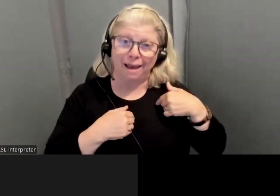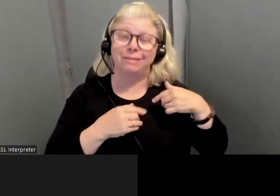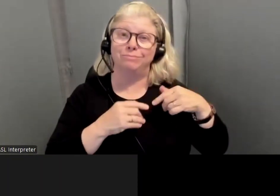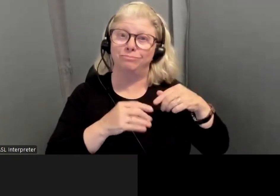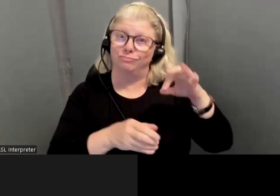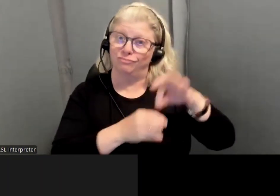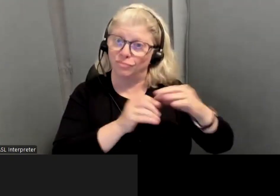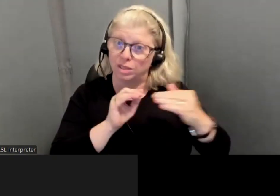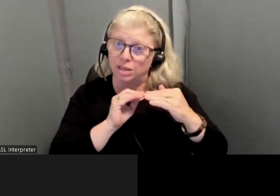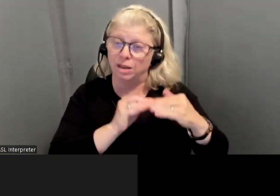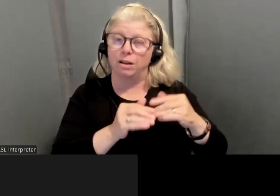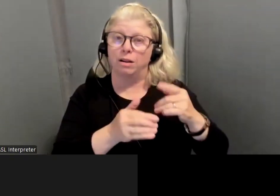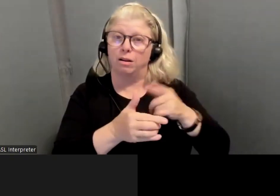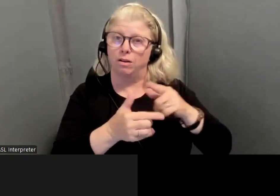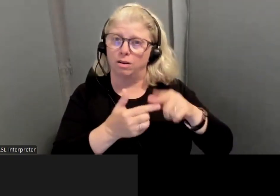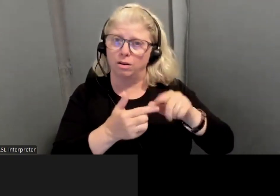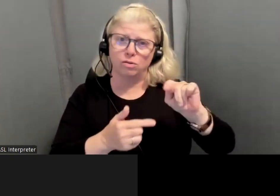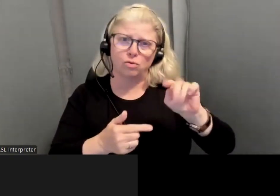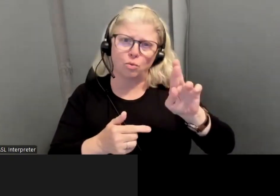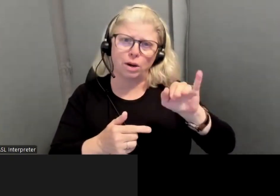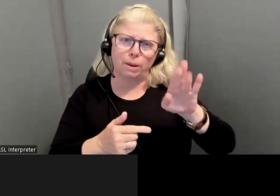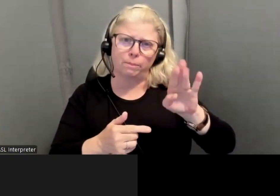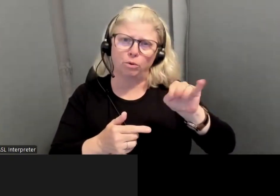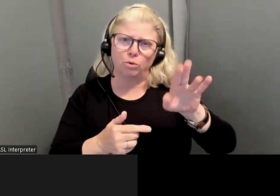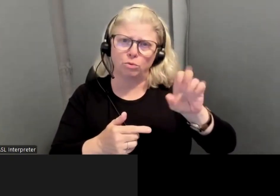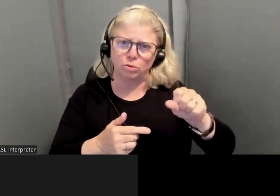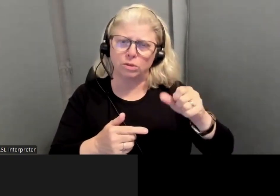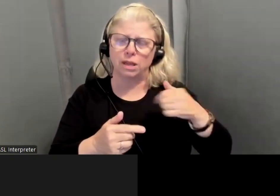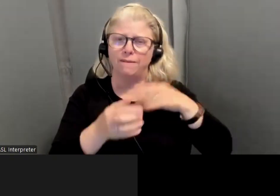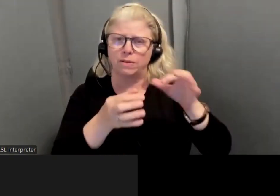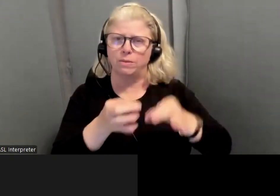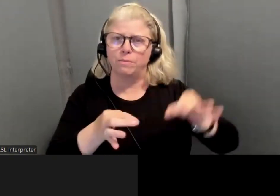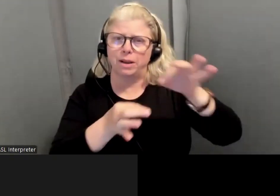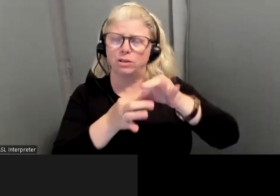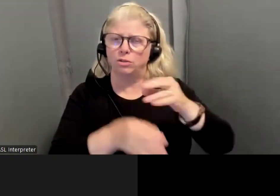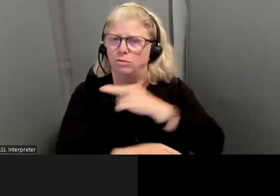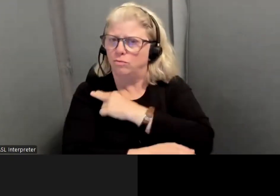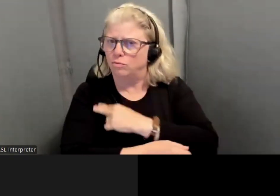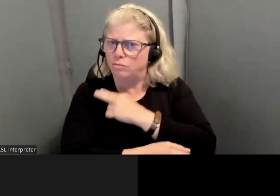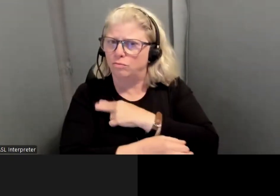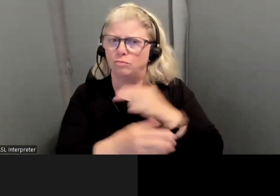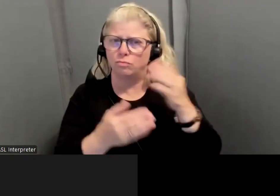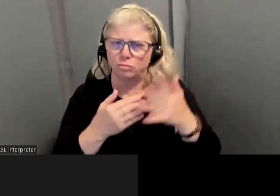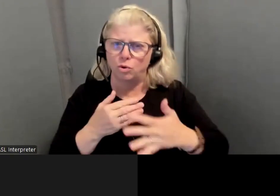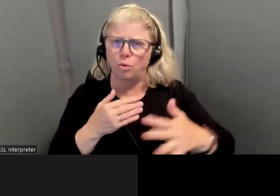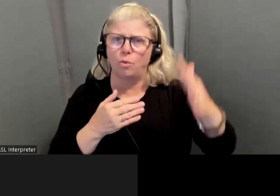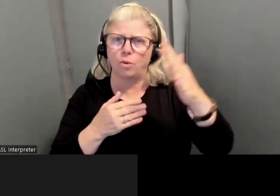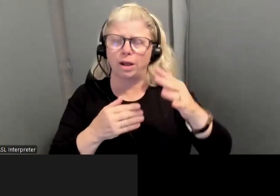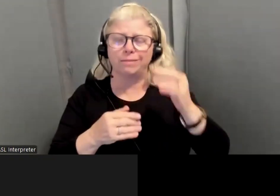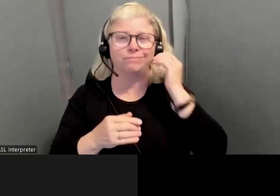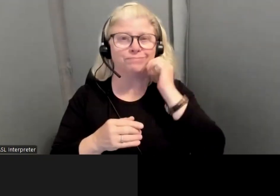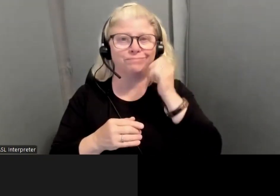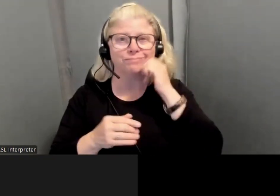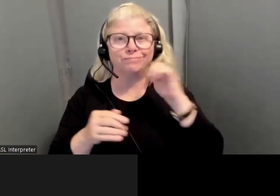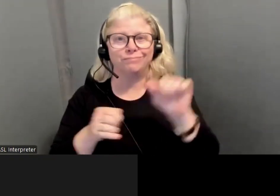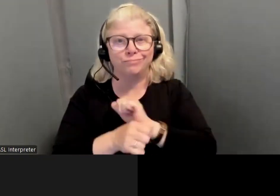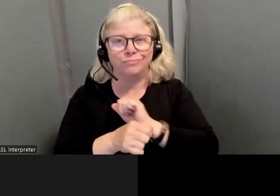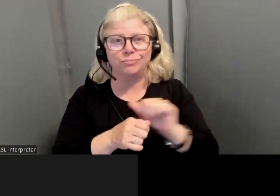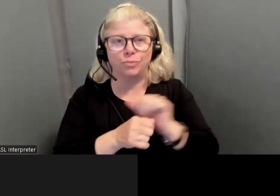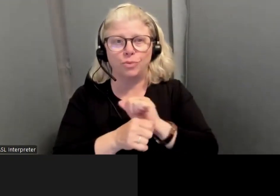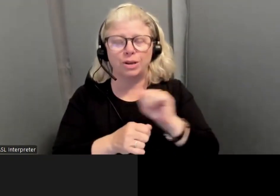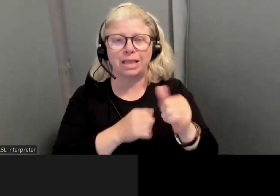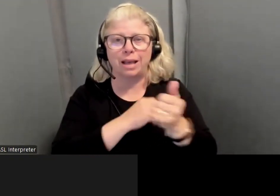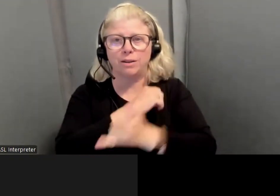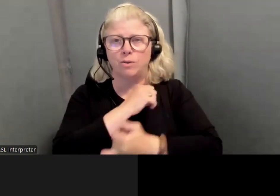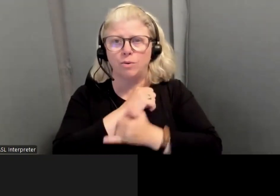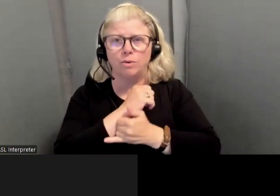The tribunes, who were the major officers carrying out the day-to-day work of the Republic,